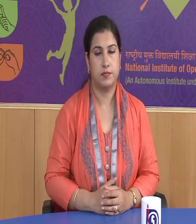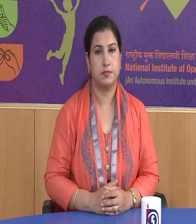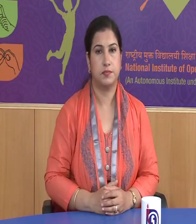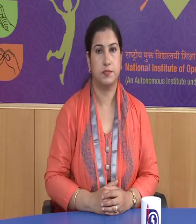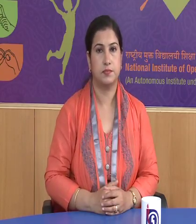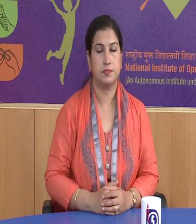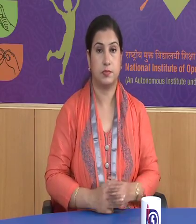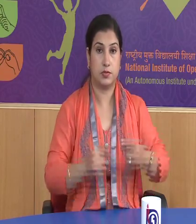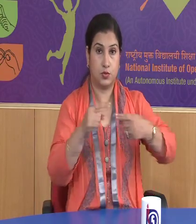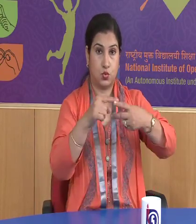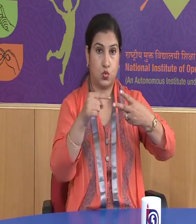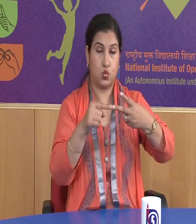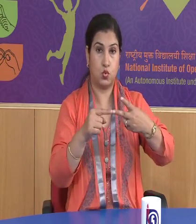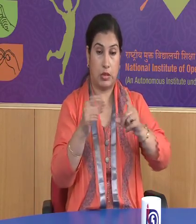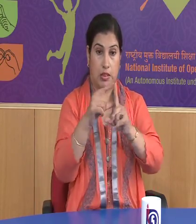Two dangers are: